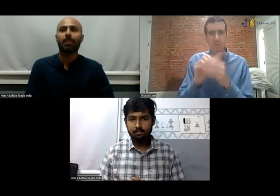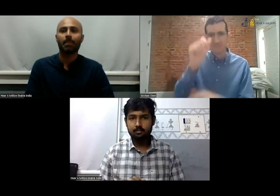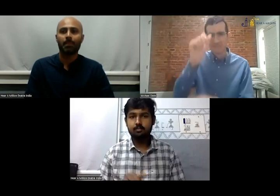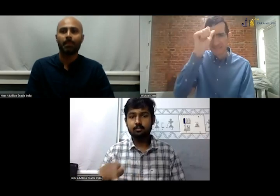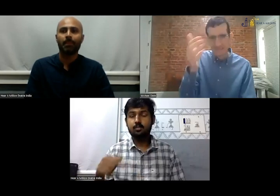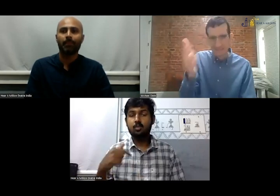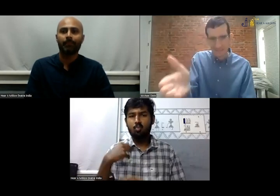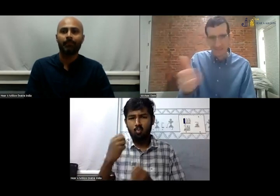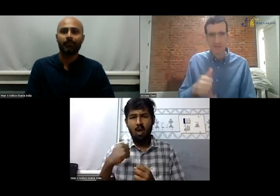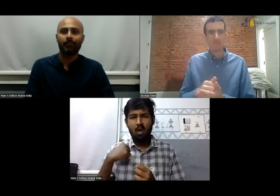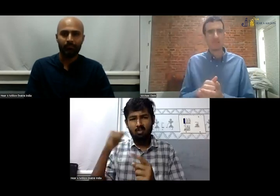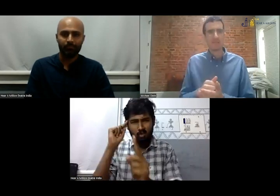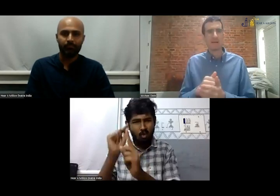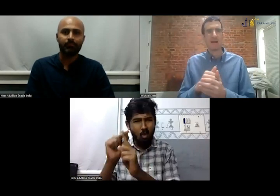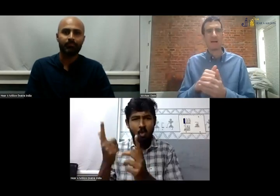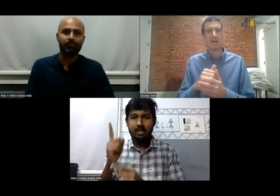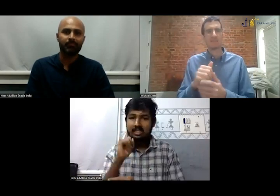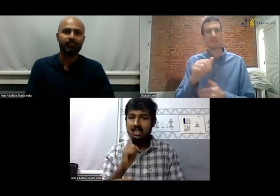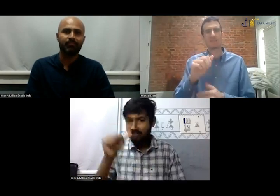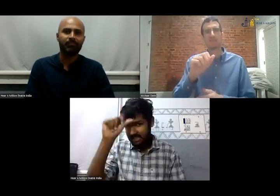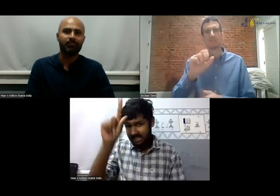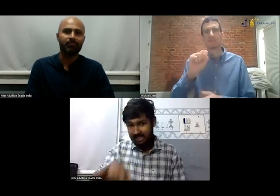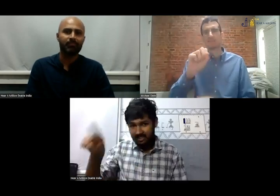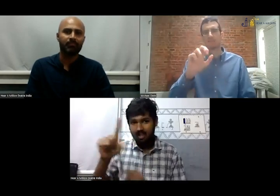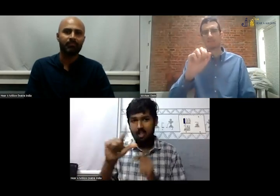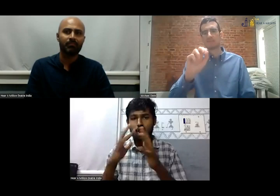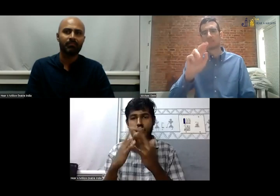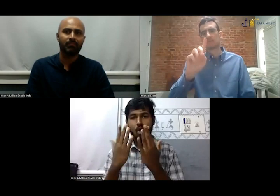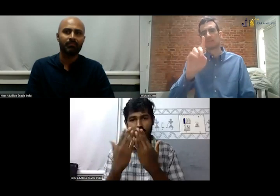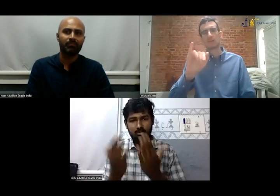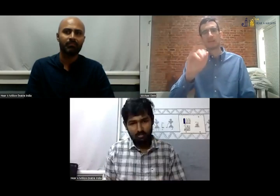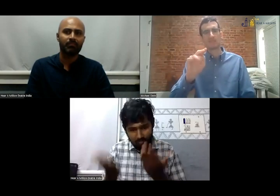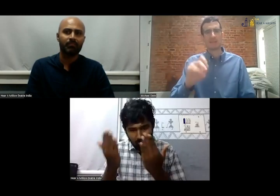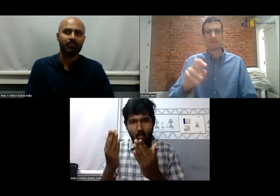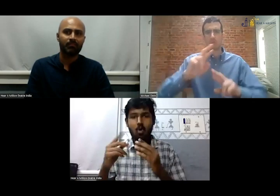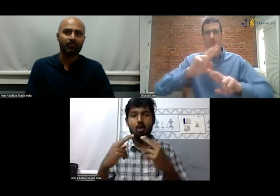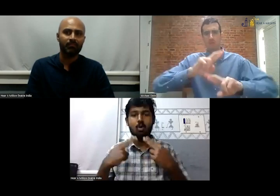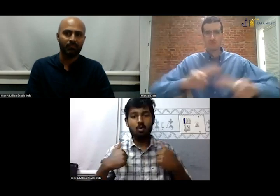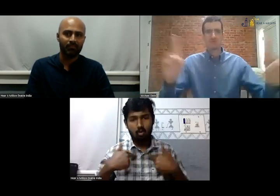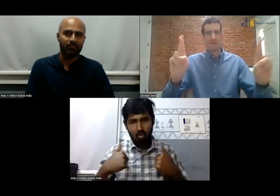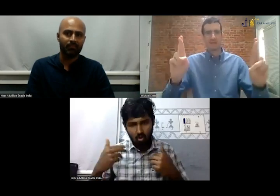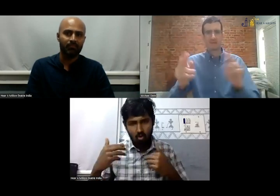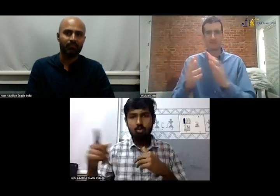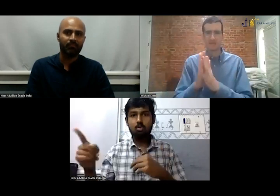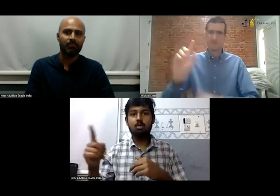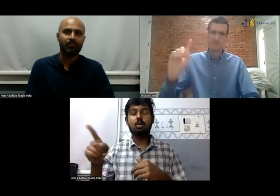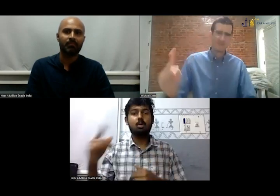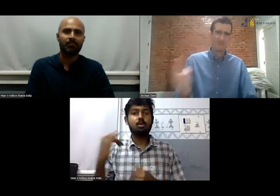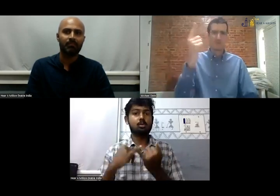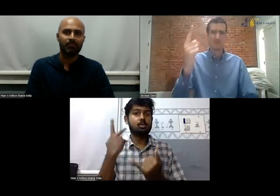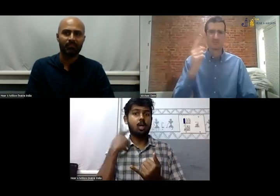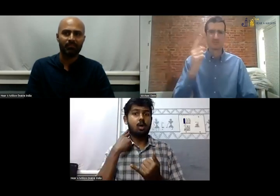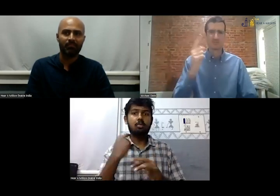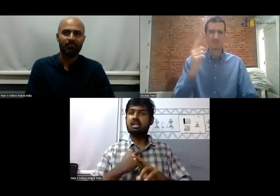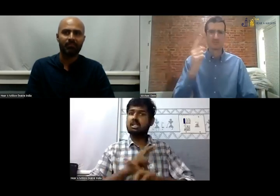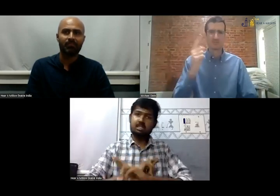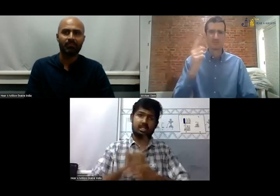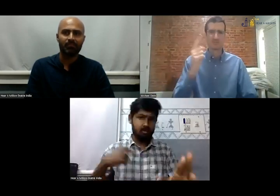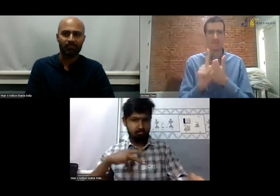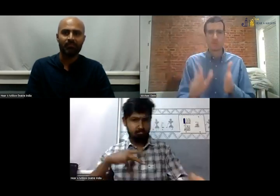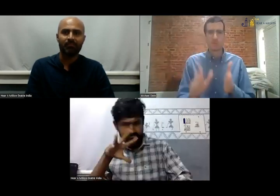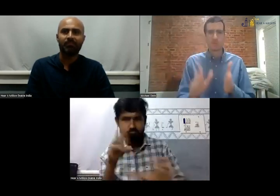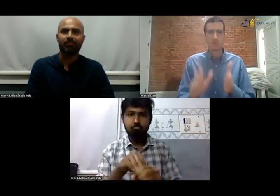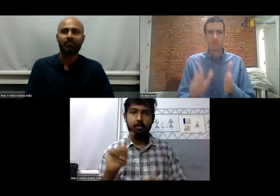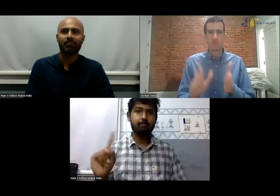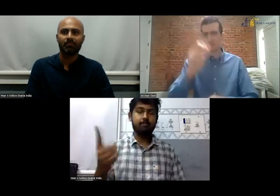So the reason behind providing her the scholarship, because we wanted deaf people to study law